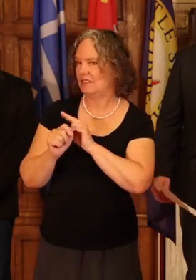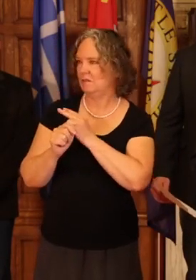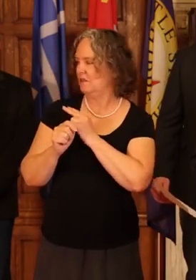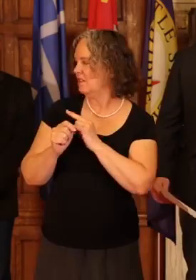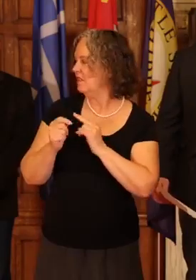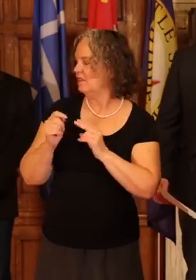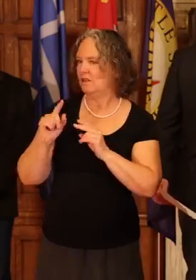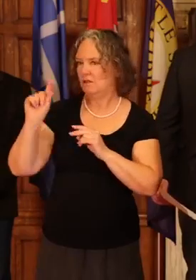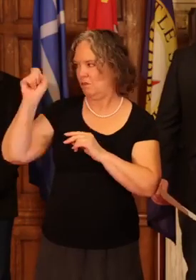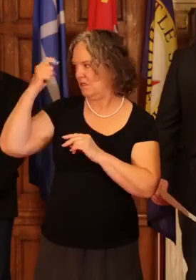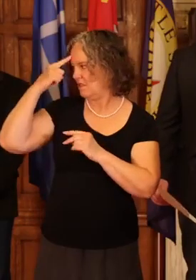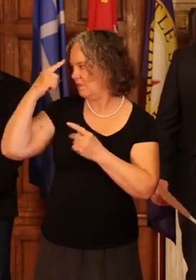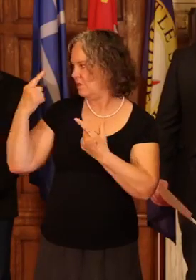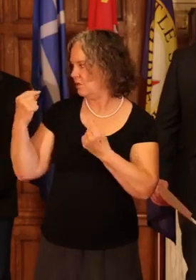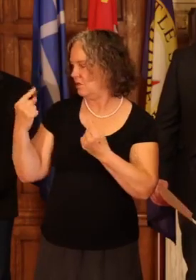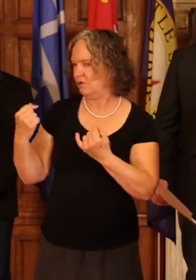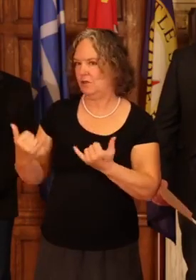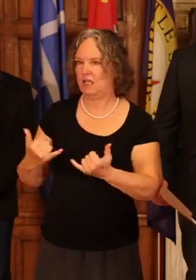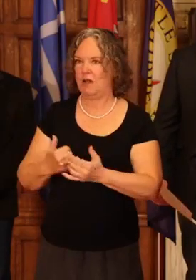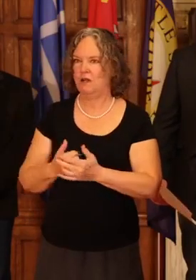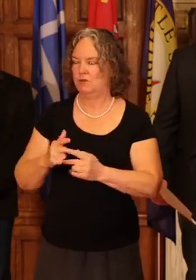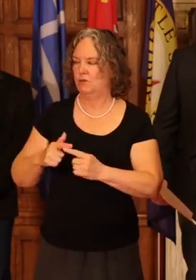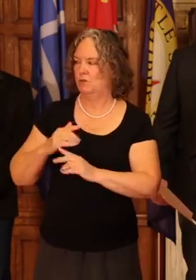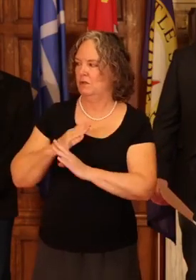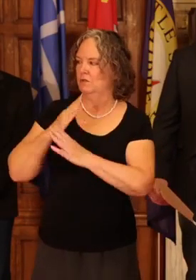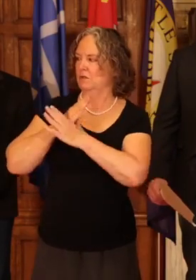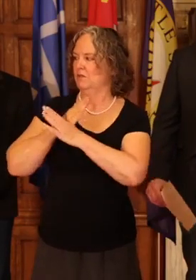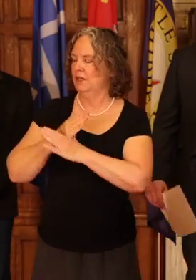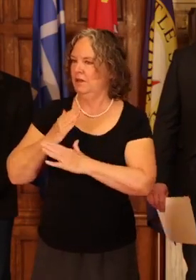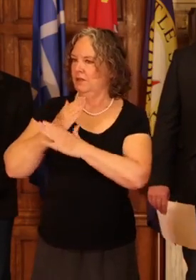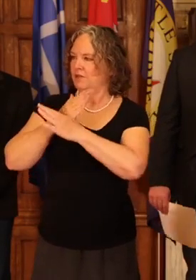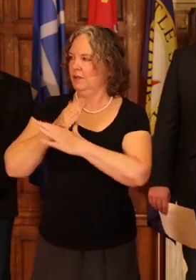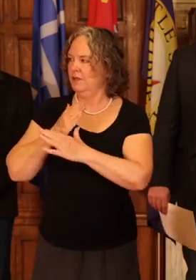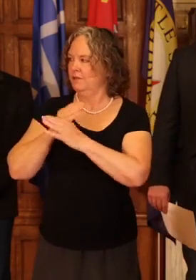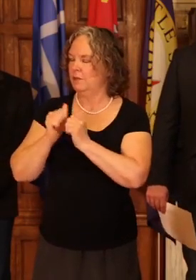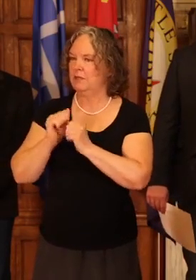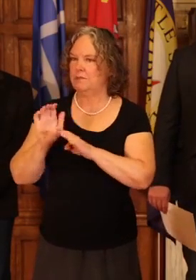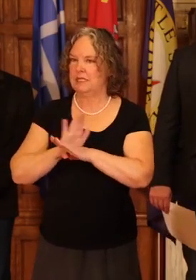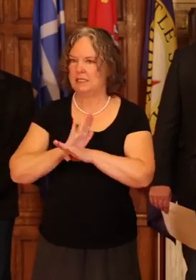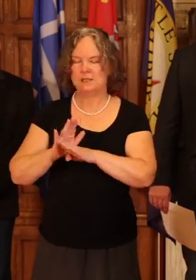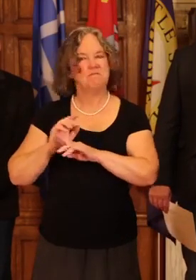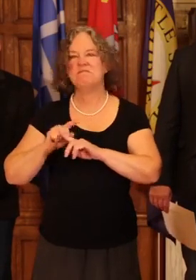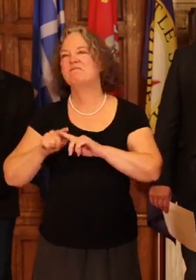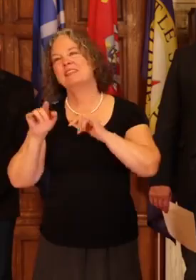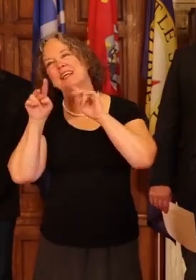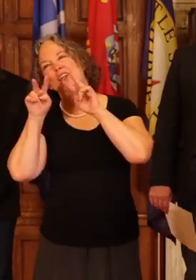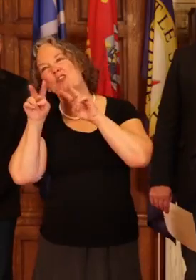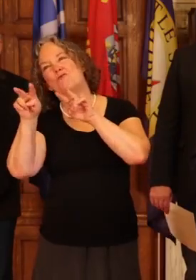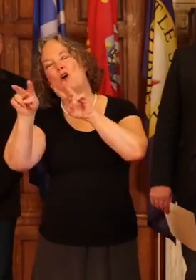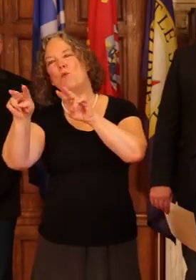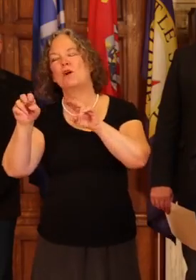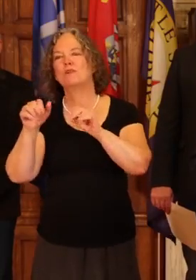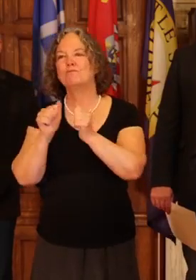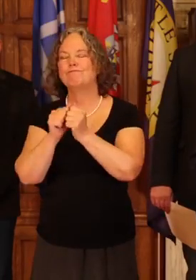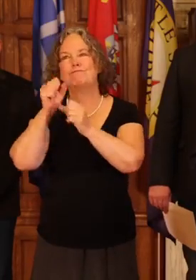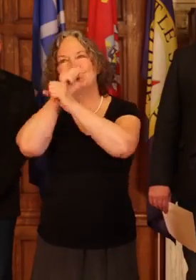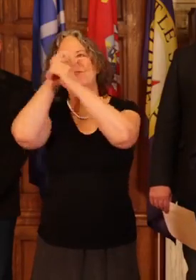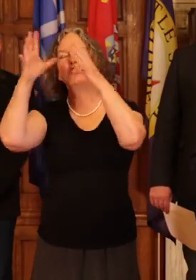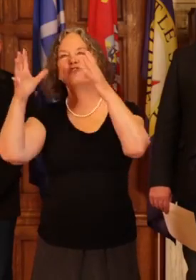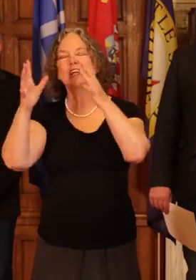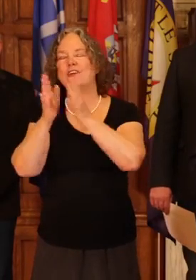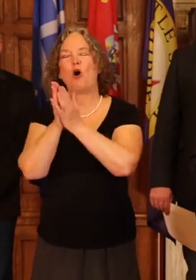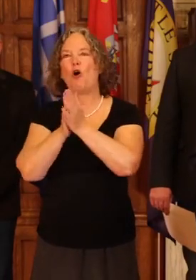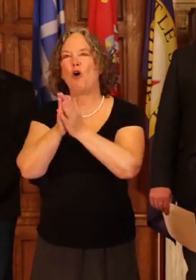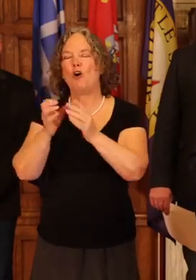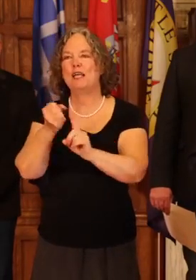at what government may do to impede their businesses, but they can look forward in a visionary fashion of how they can expand in Montana.